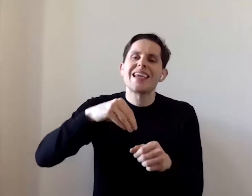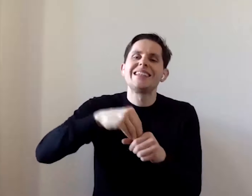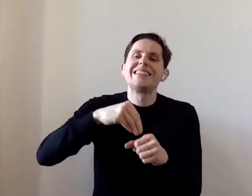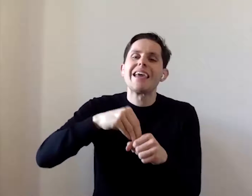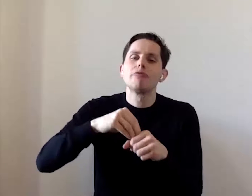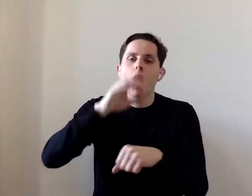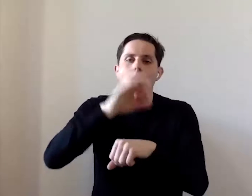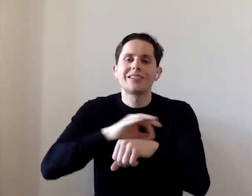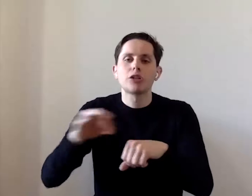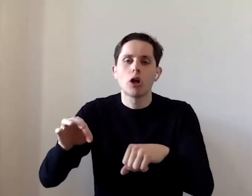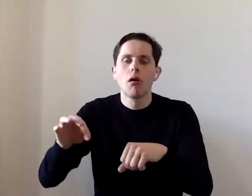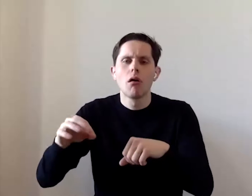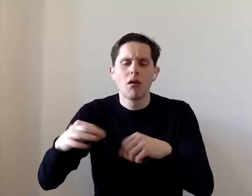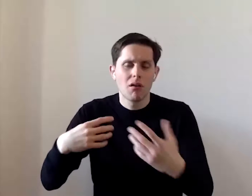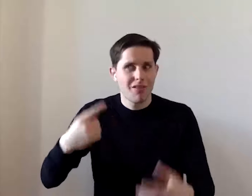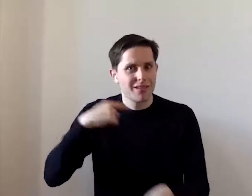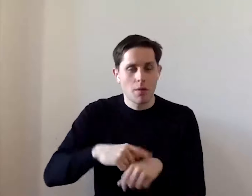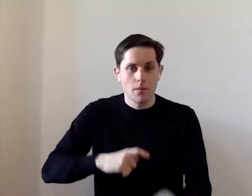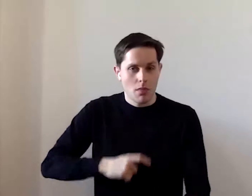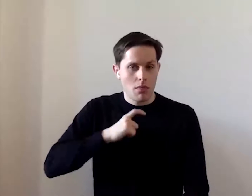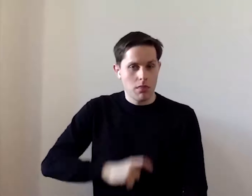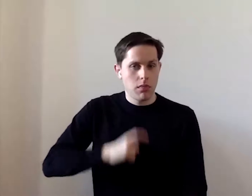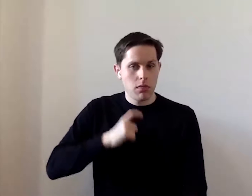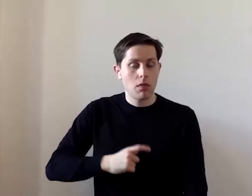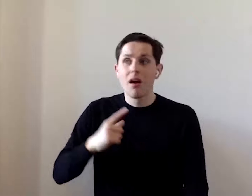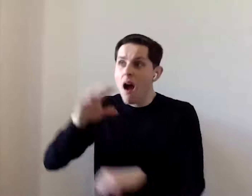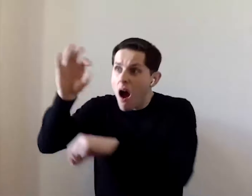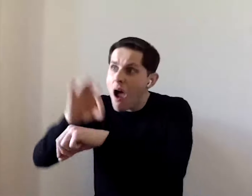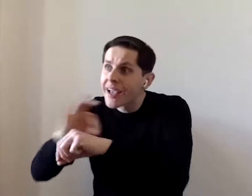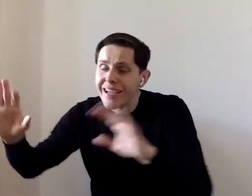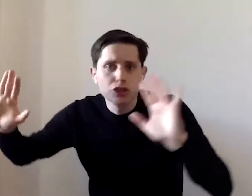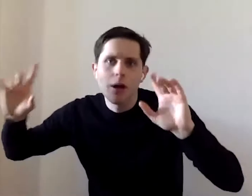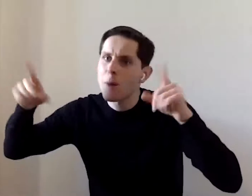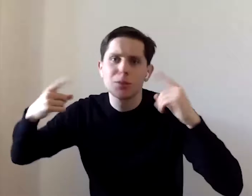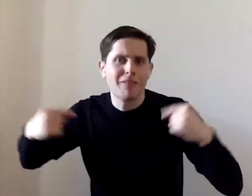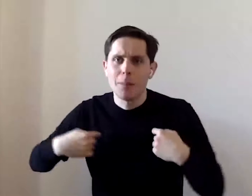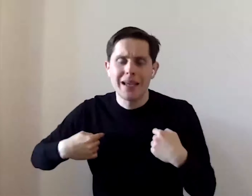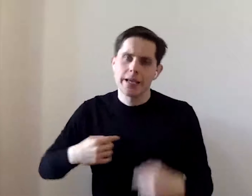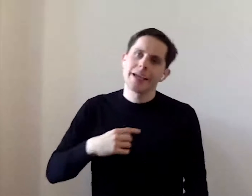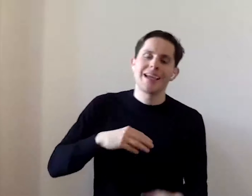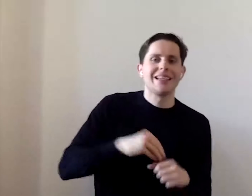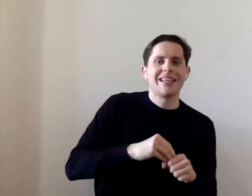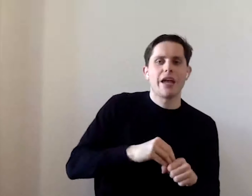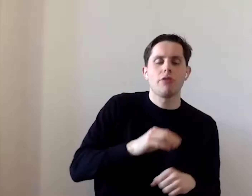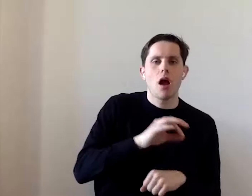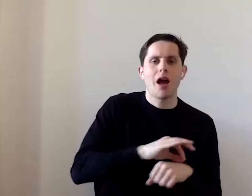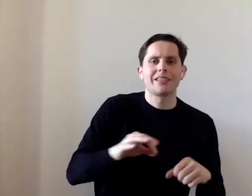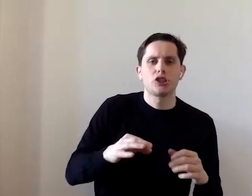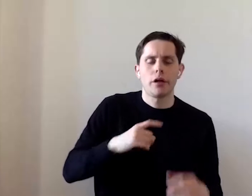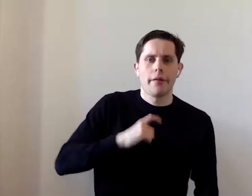For instance, when I started my interior architecture BA course, because my confidence was a little bit up and down, I was thinking I